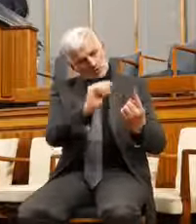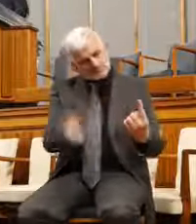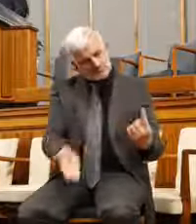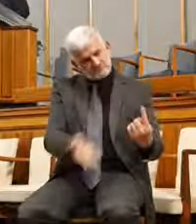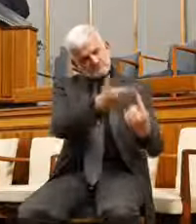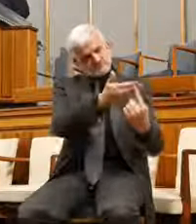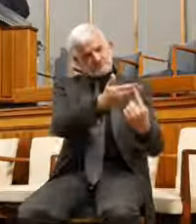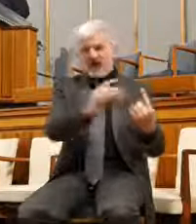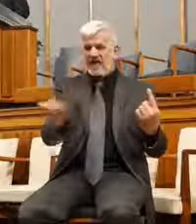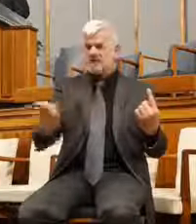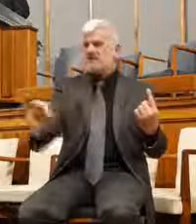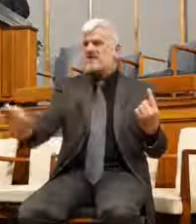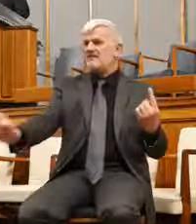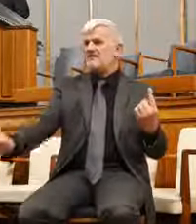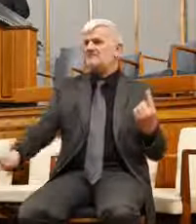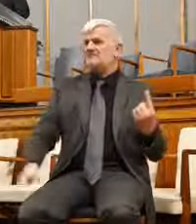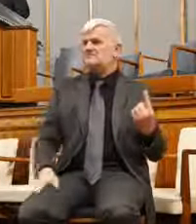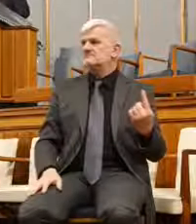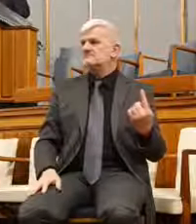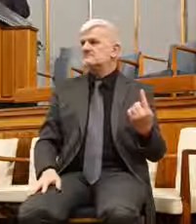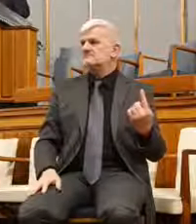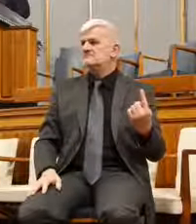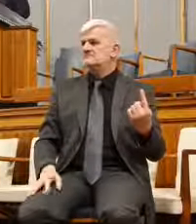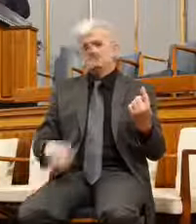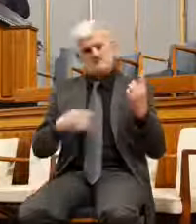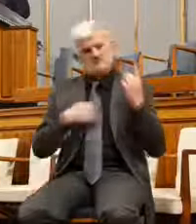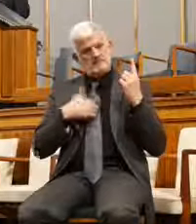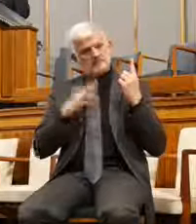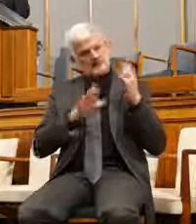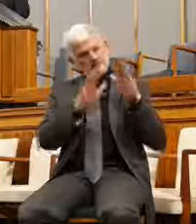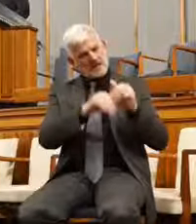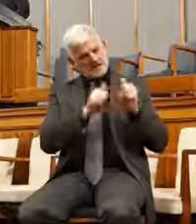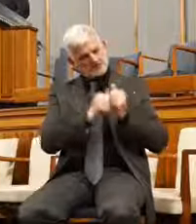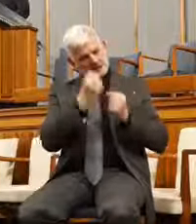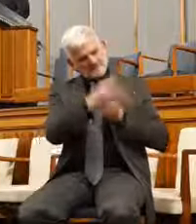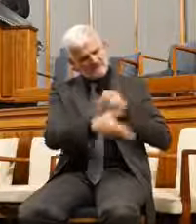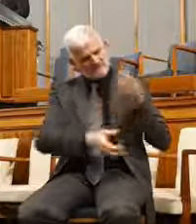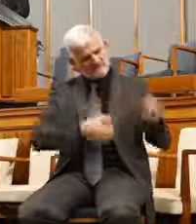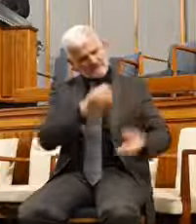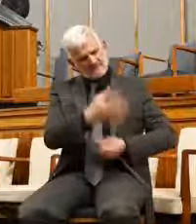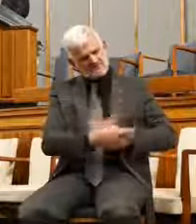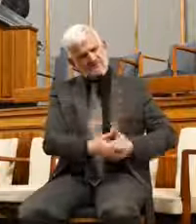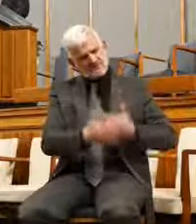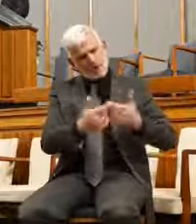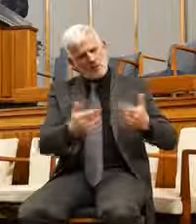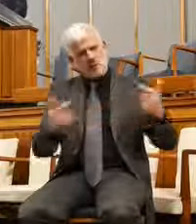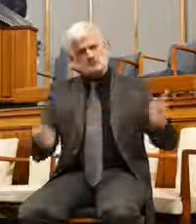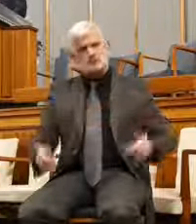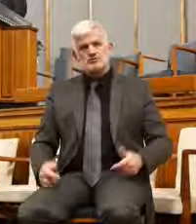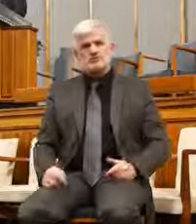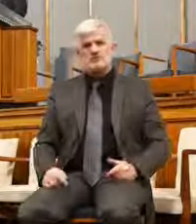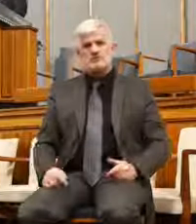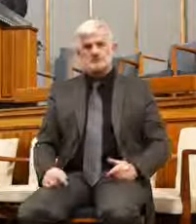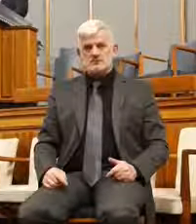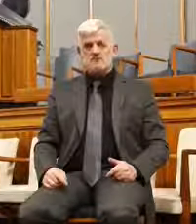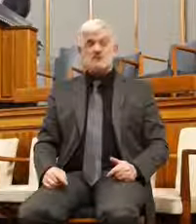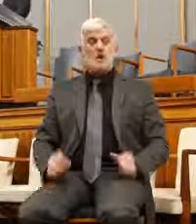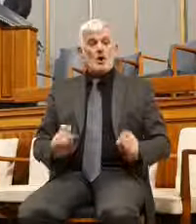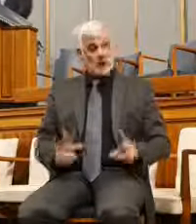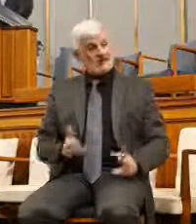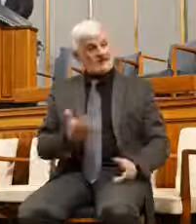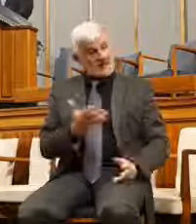unique to you. I've done so much for you. So the Lord begins with his reason. Come now, let's